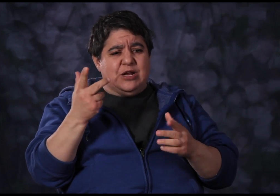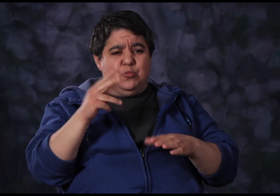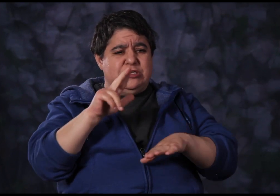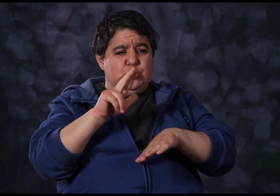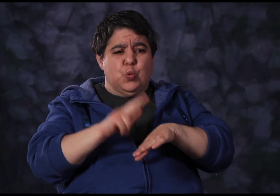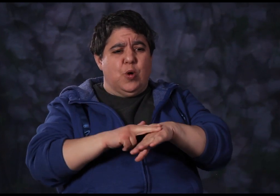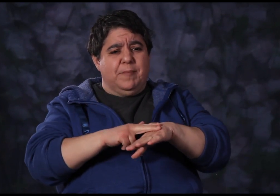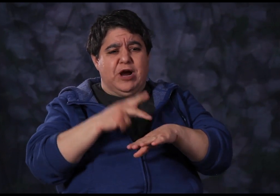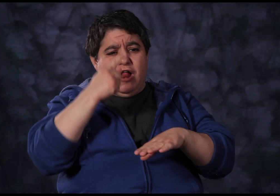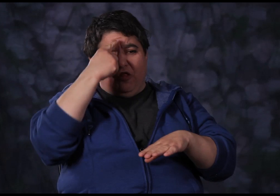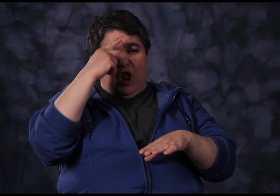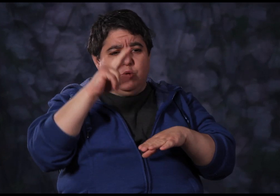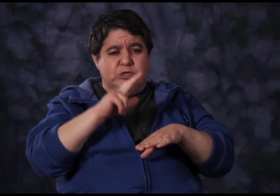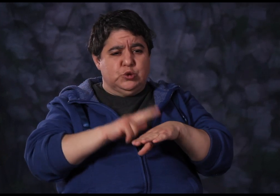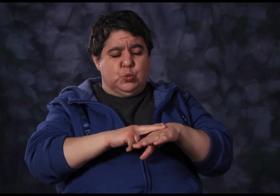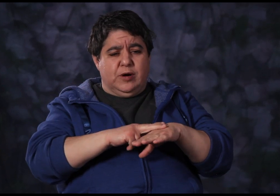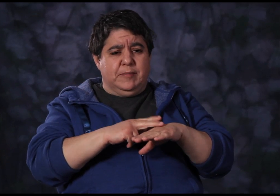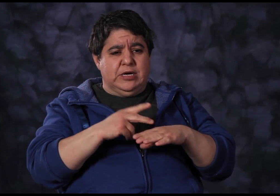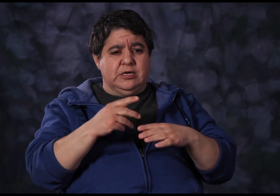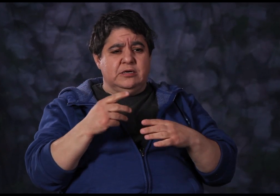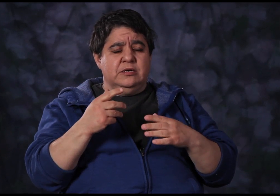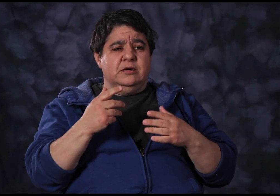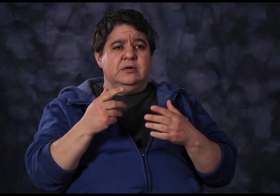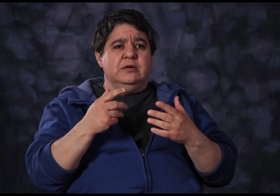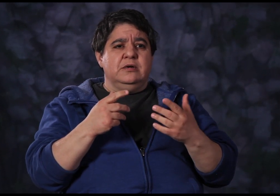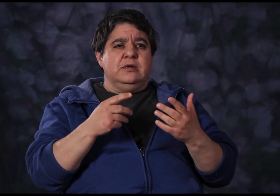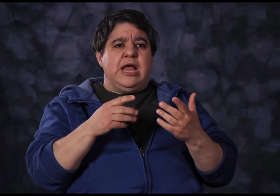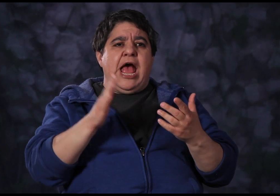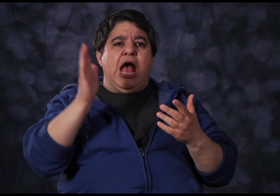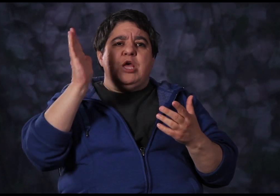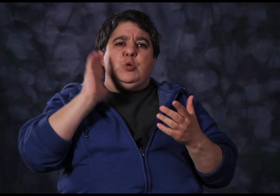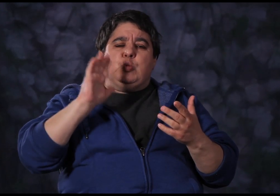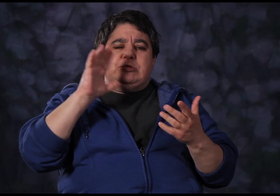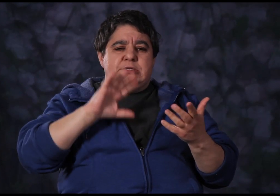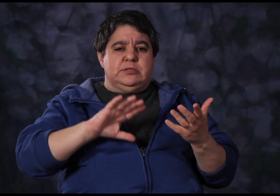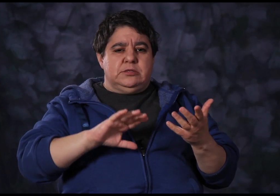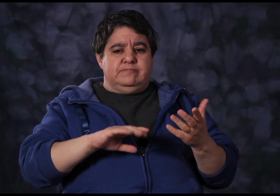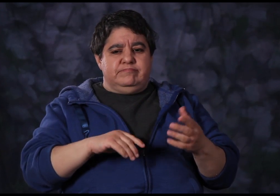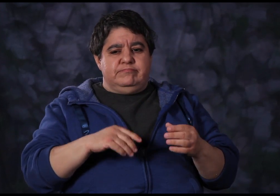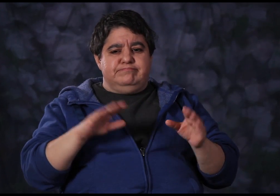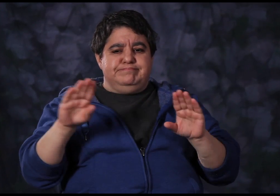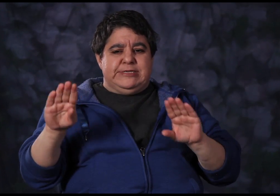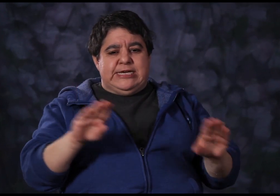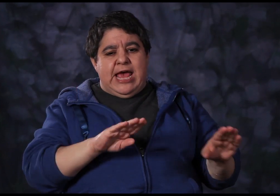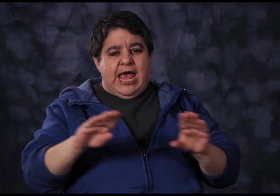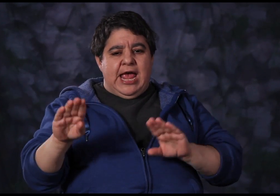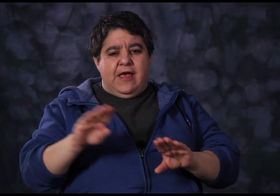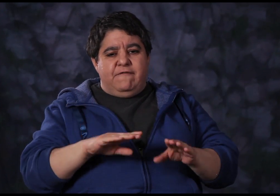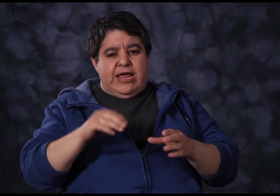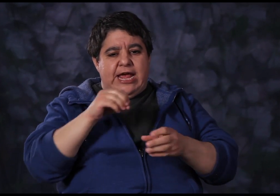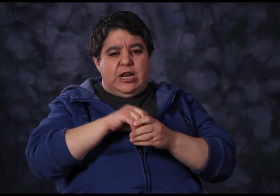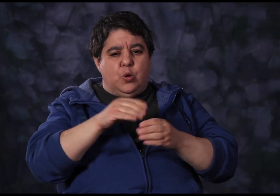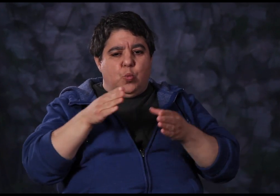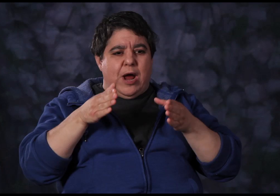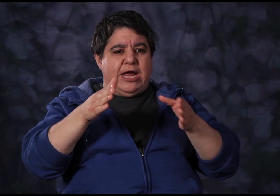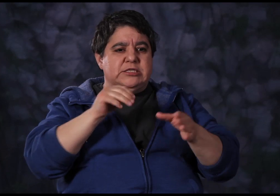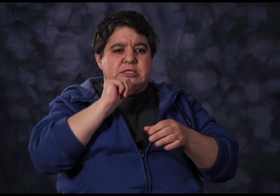Before I started on the path of recovery, when I was younger, I used to behave in ways that were not safe to other individuals or